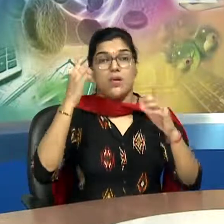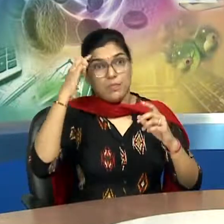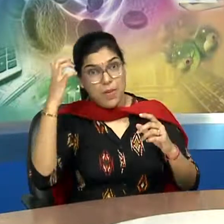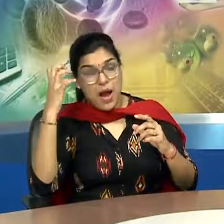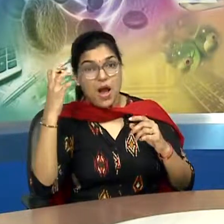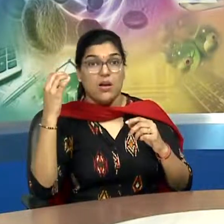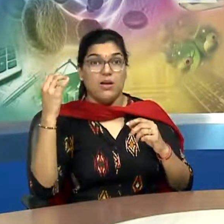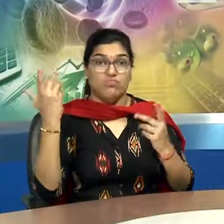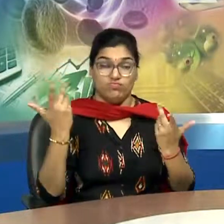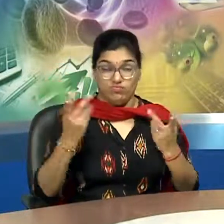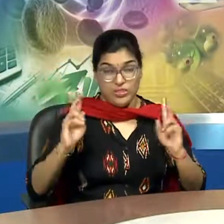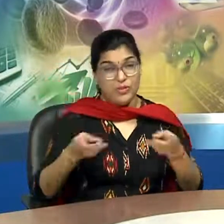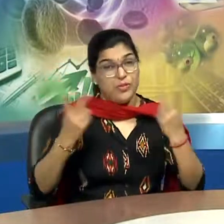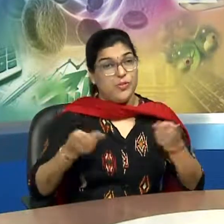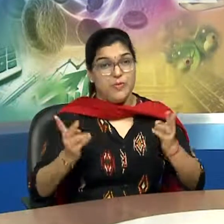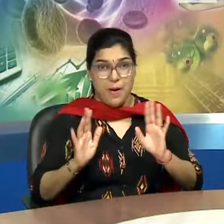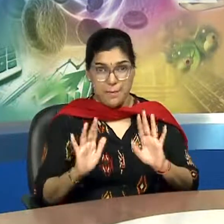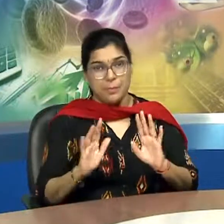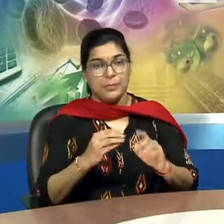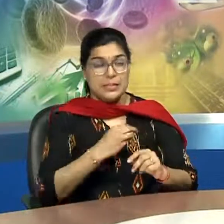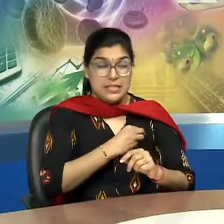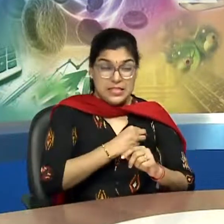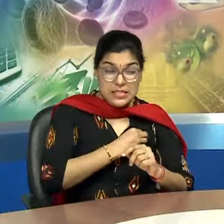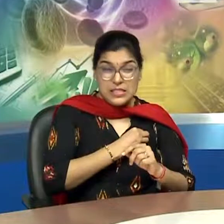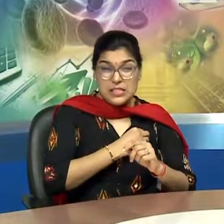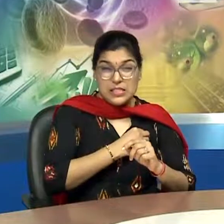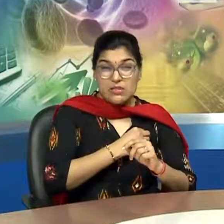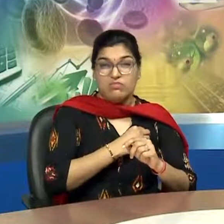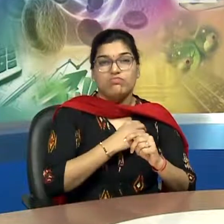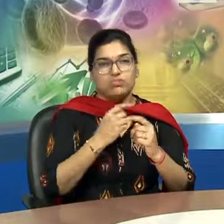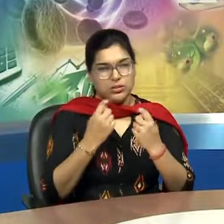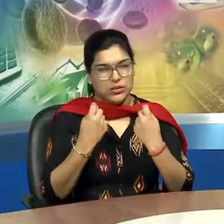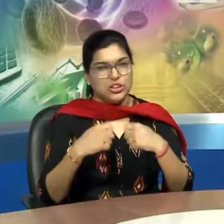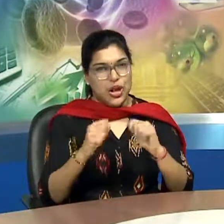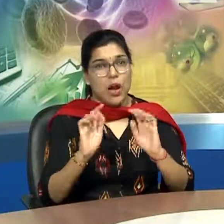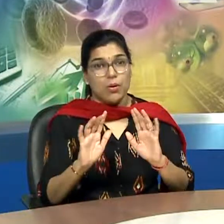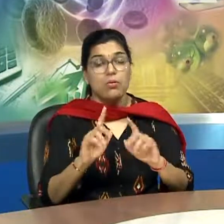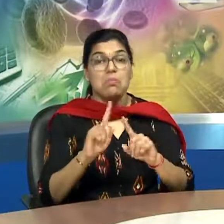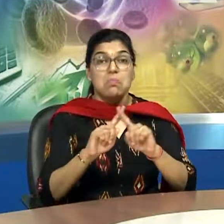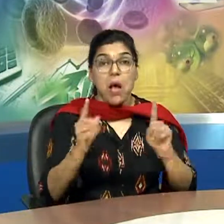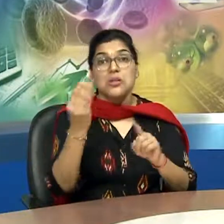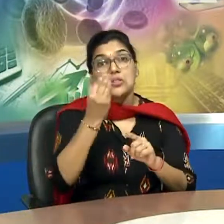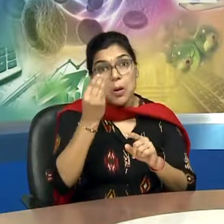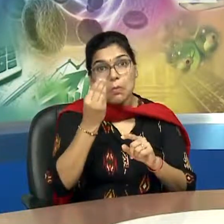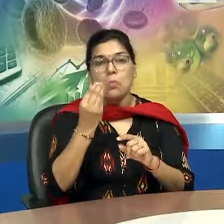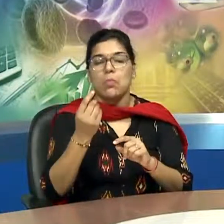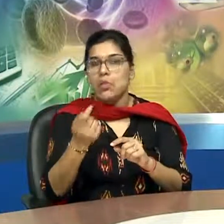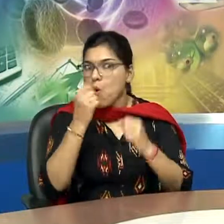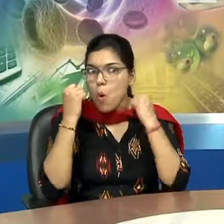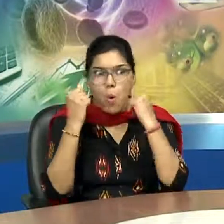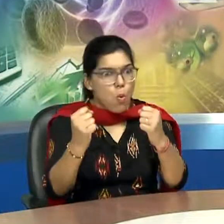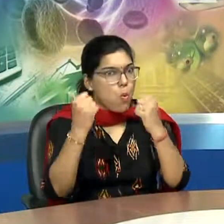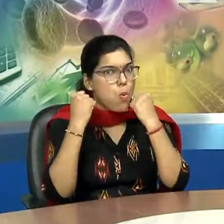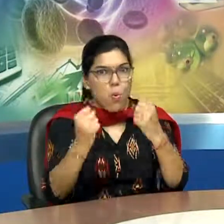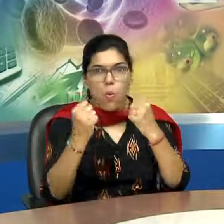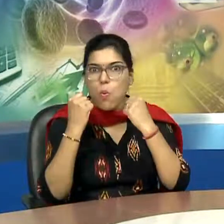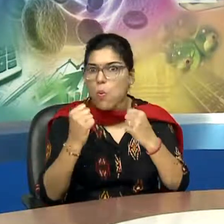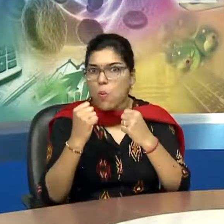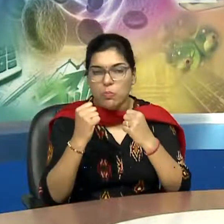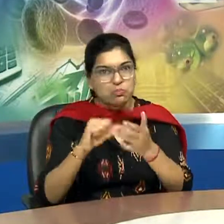because the craving is really deep. So the person needs to take a firm decision